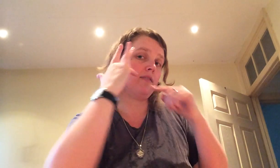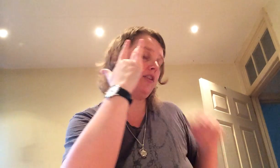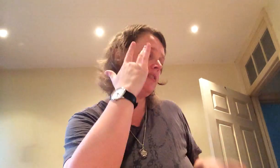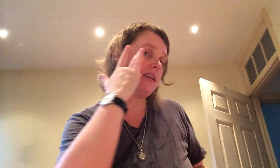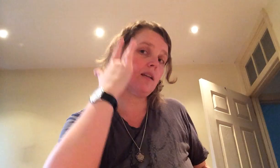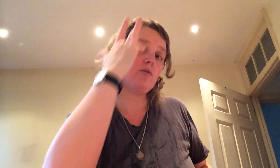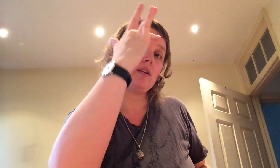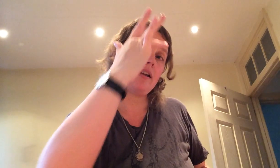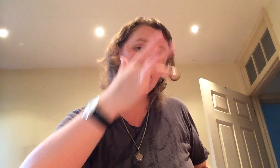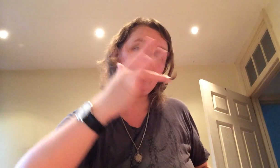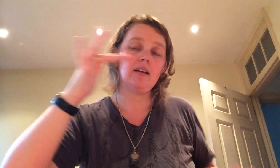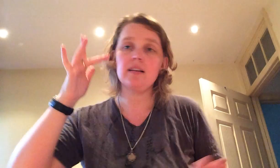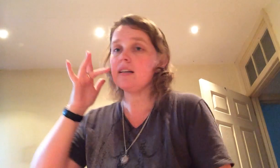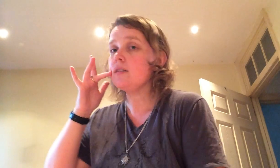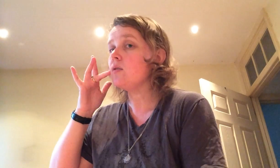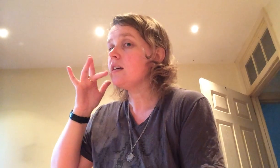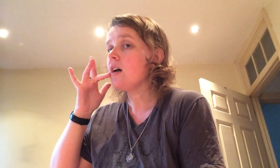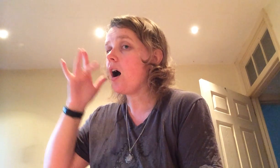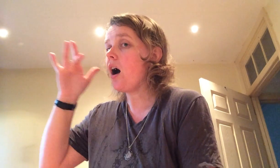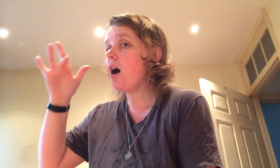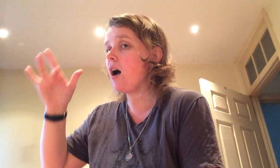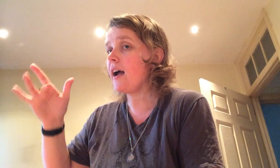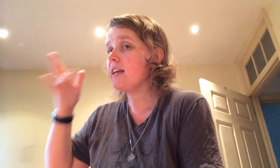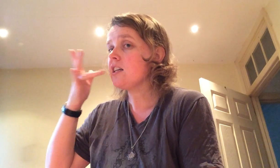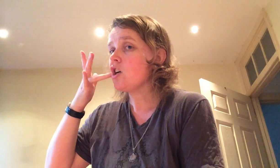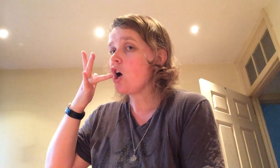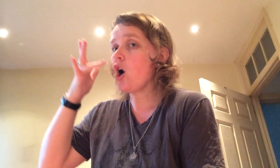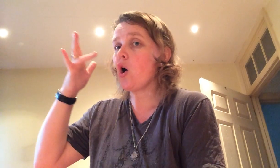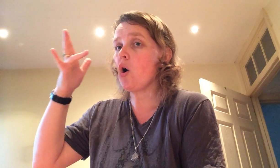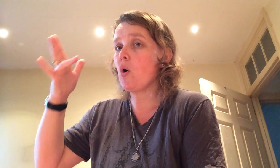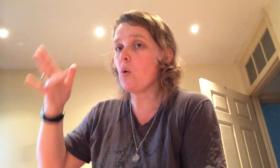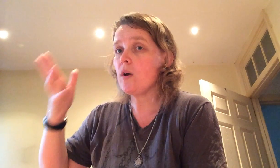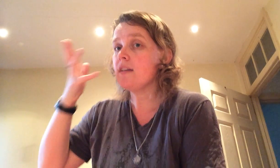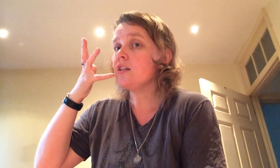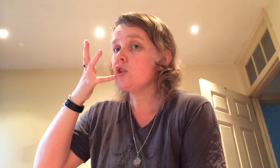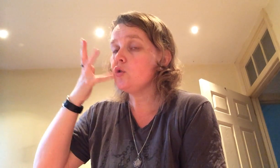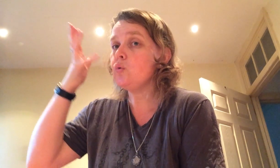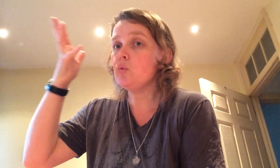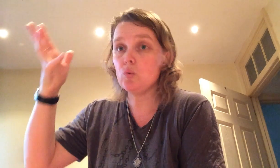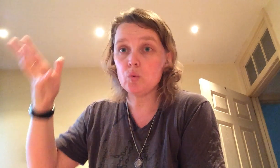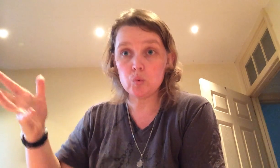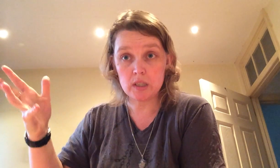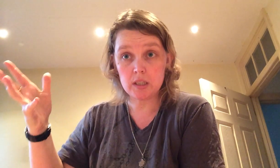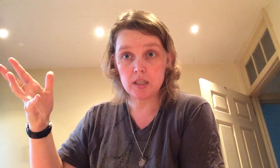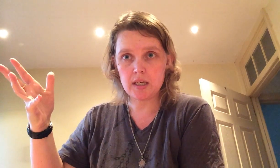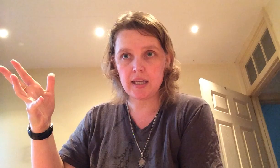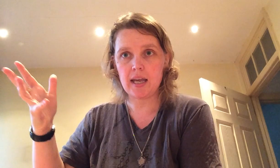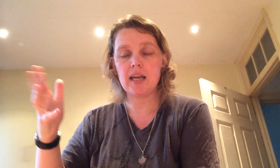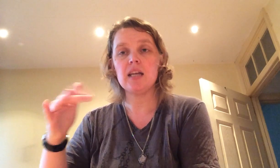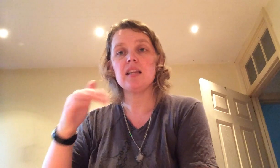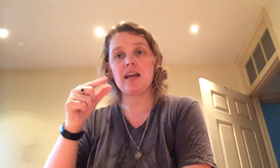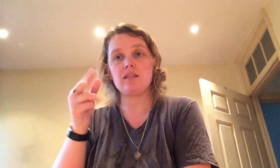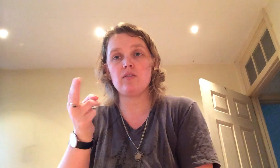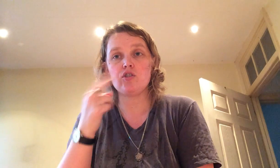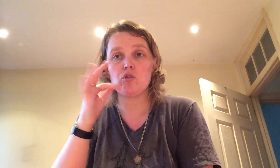you can see, I'm doing like a little I, O, U. Okay, that's for short.